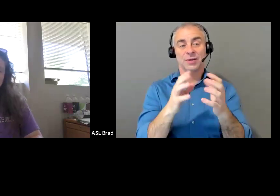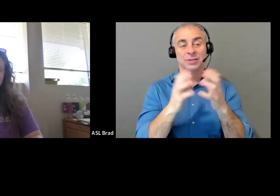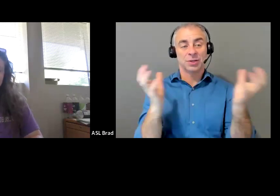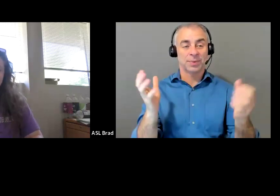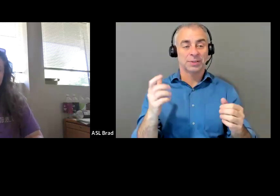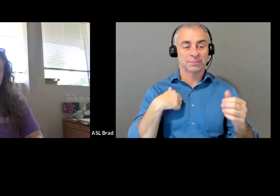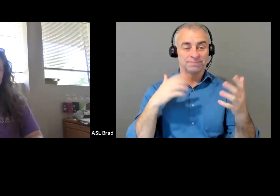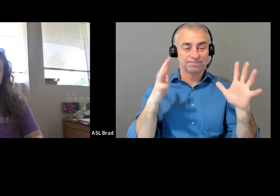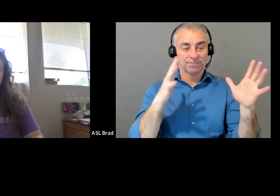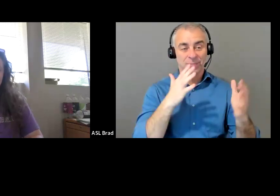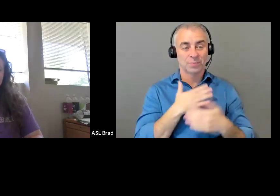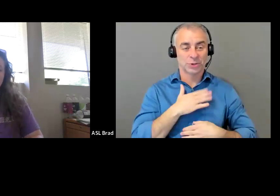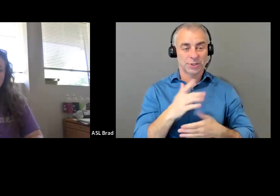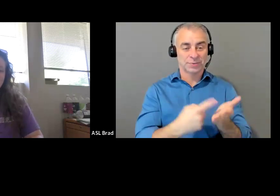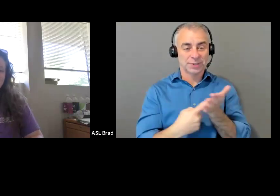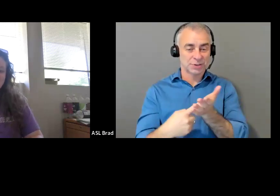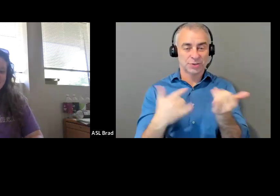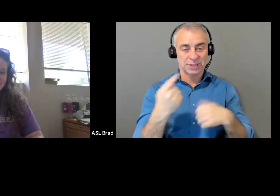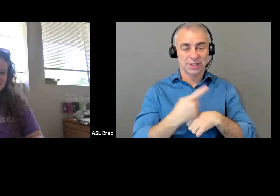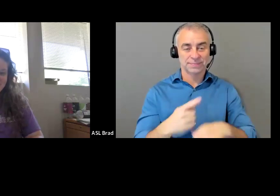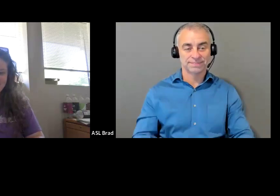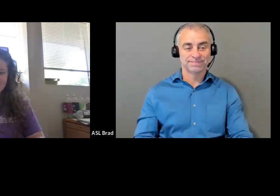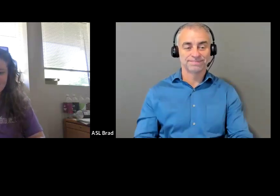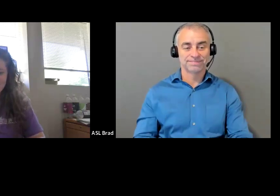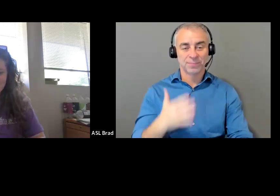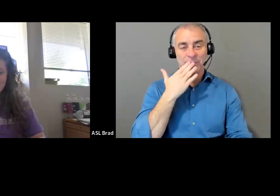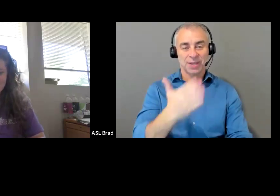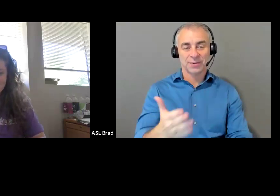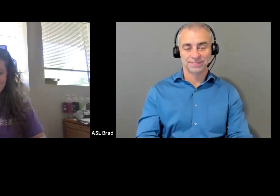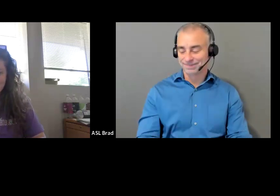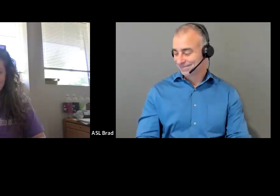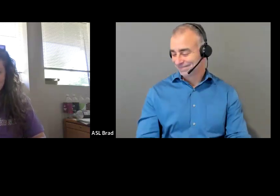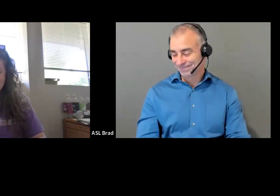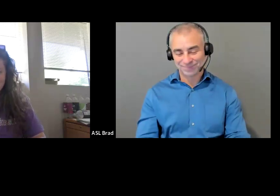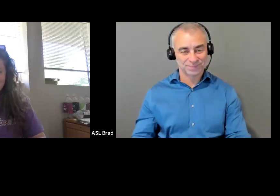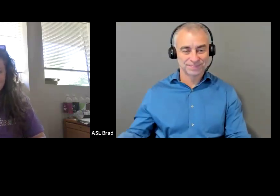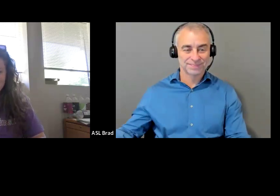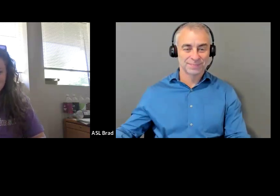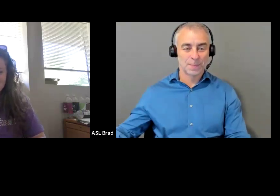I really appreciate the dialogue today. Thanks, Kayla.